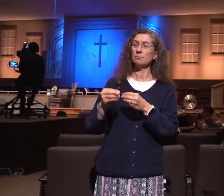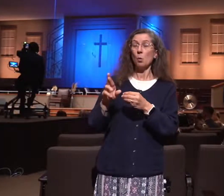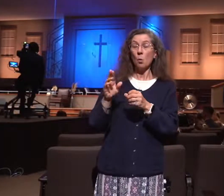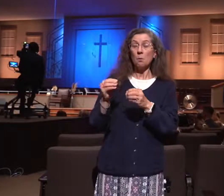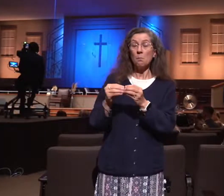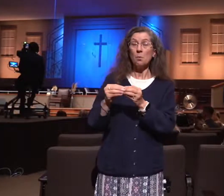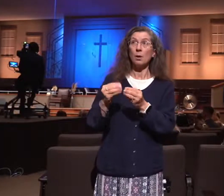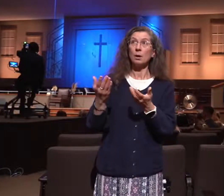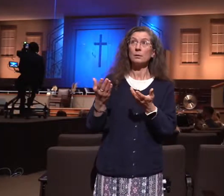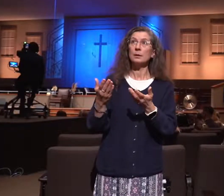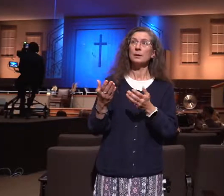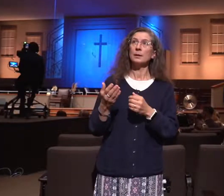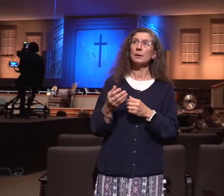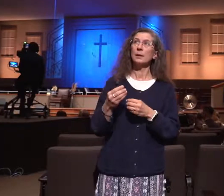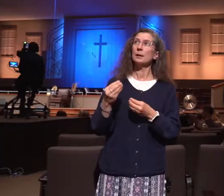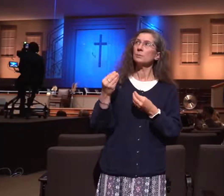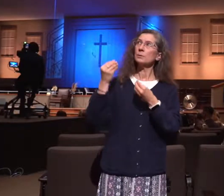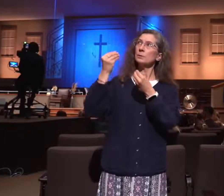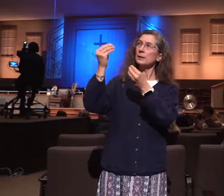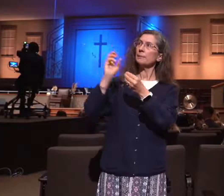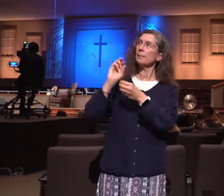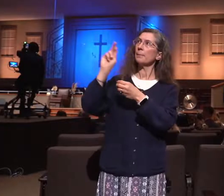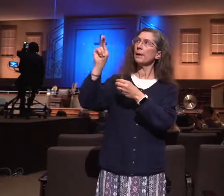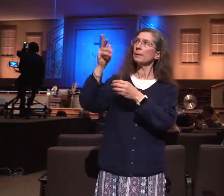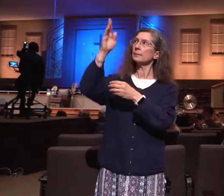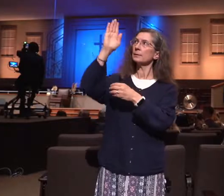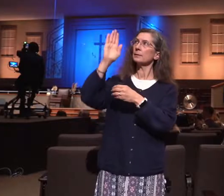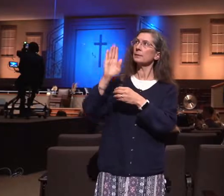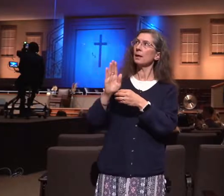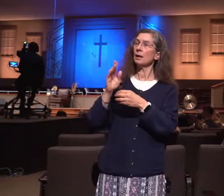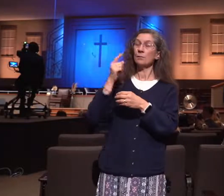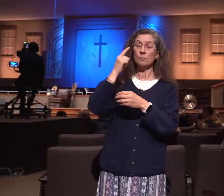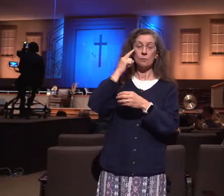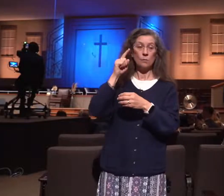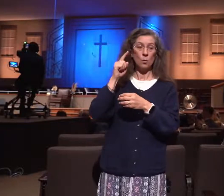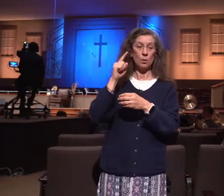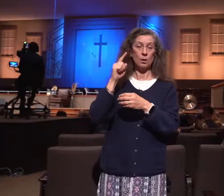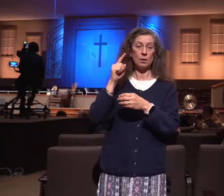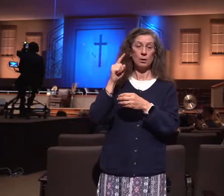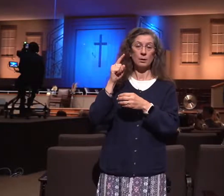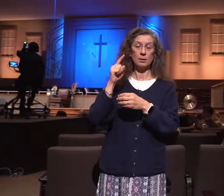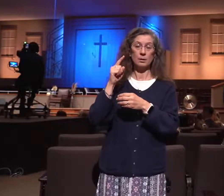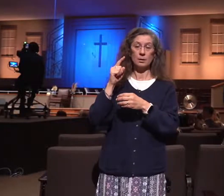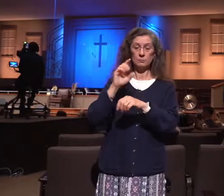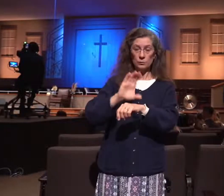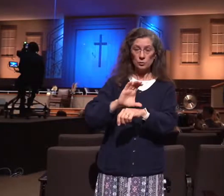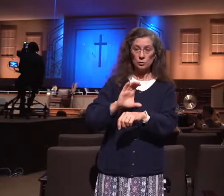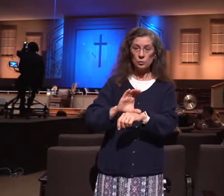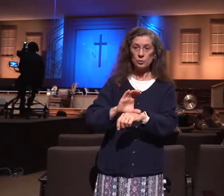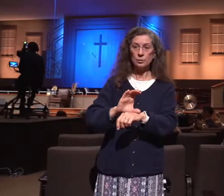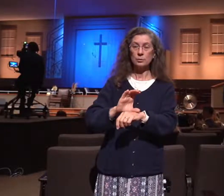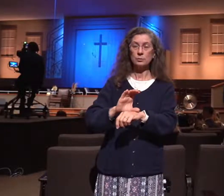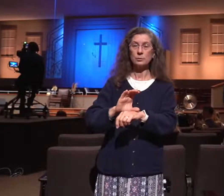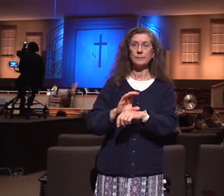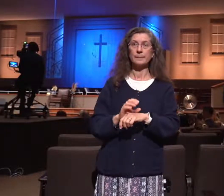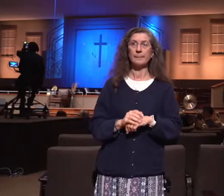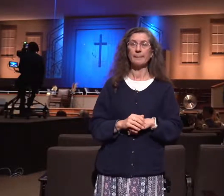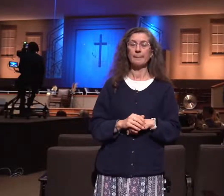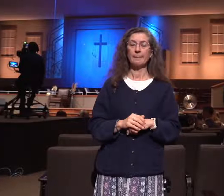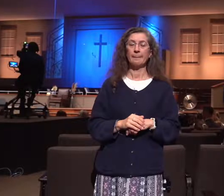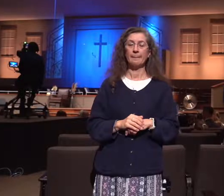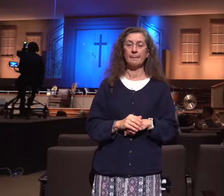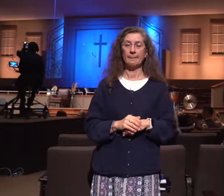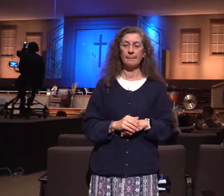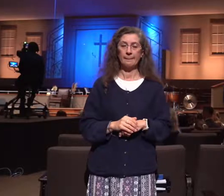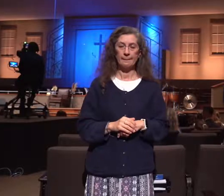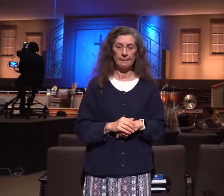10%, of everything God gives me to world, to the church. In other